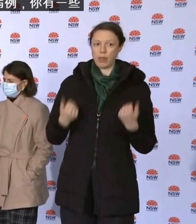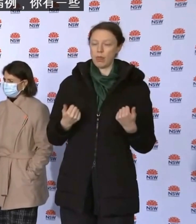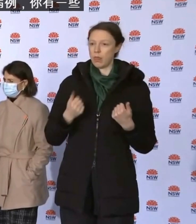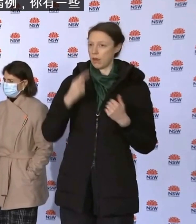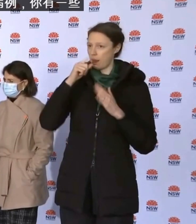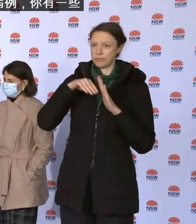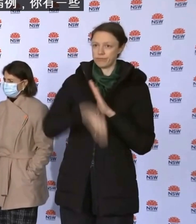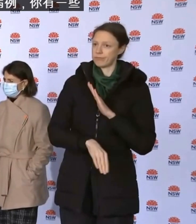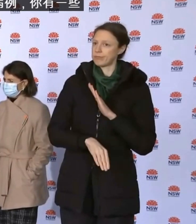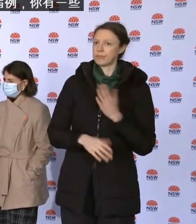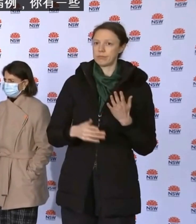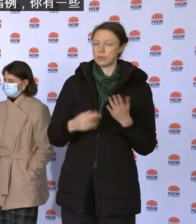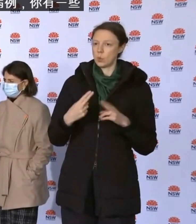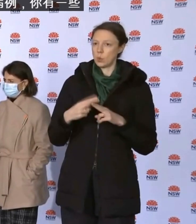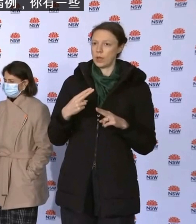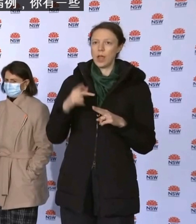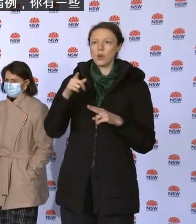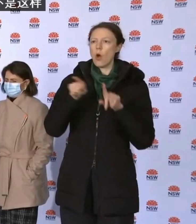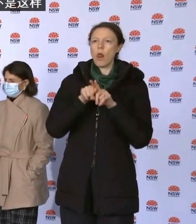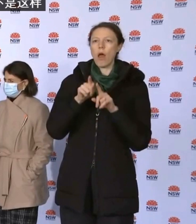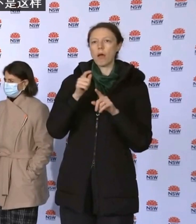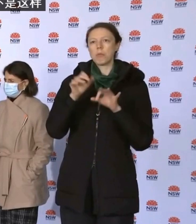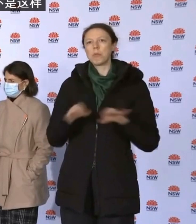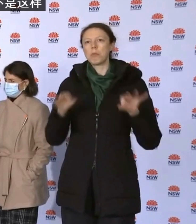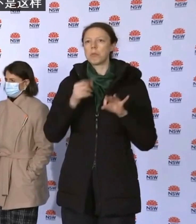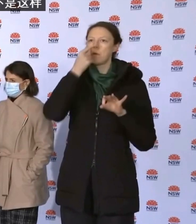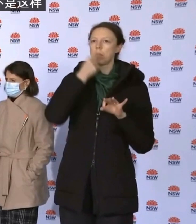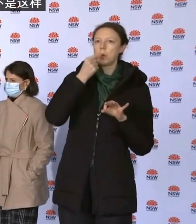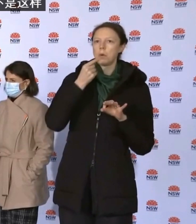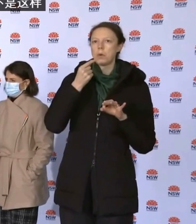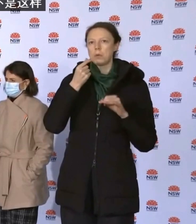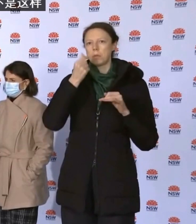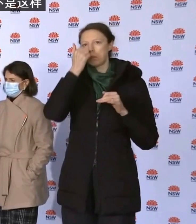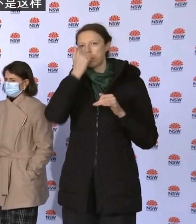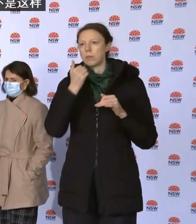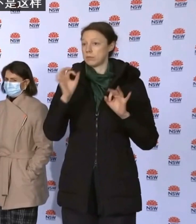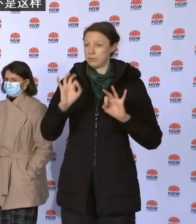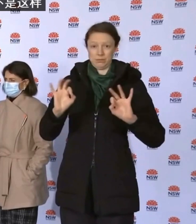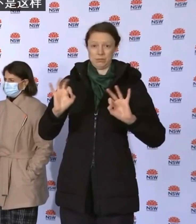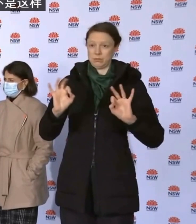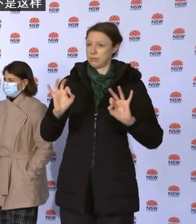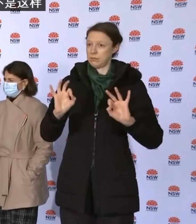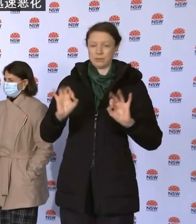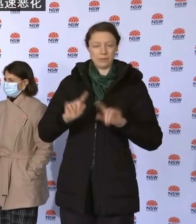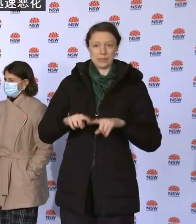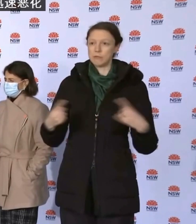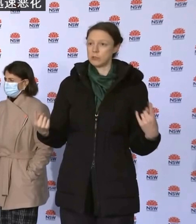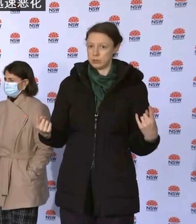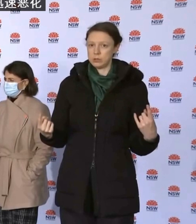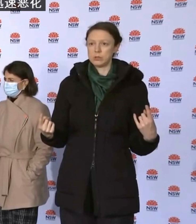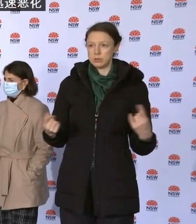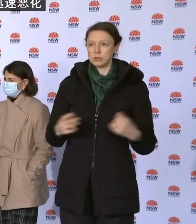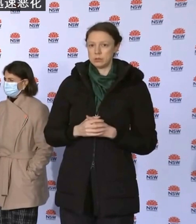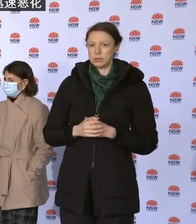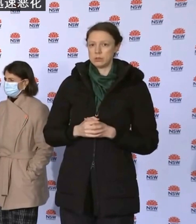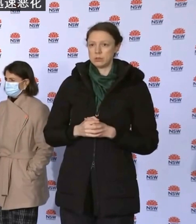with a mild case of flu where you've got some pre-existing immunity. This is not like that. Now, occasionally